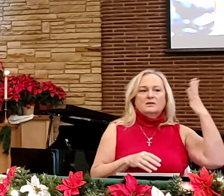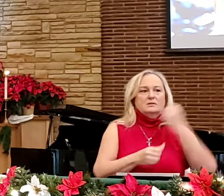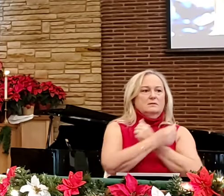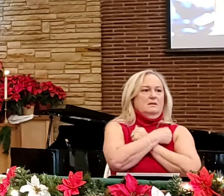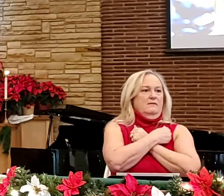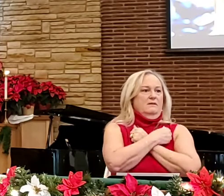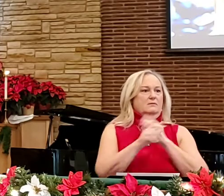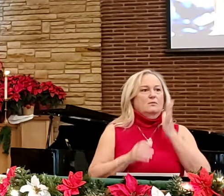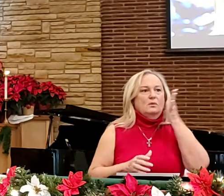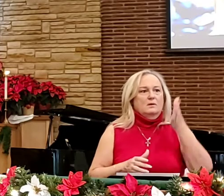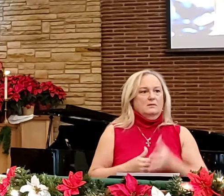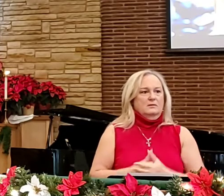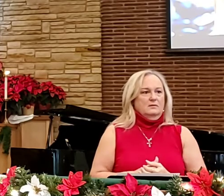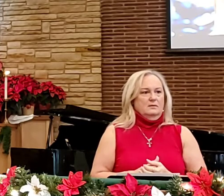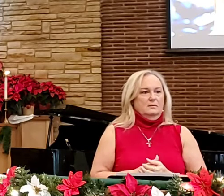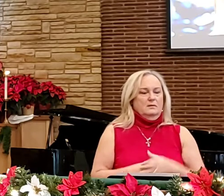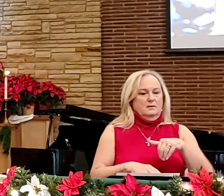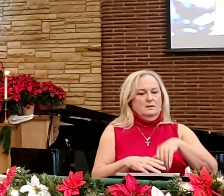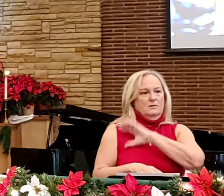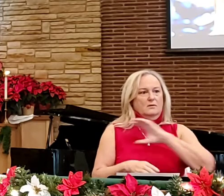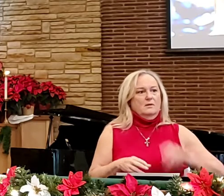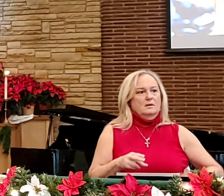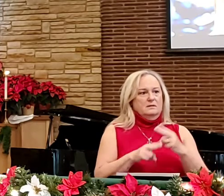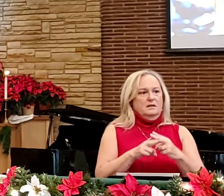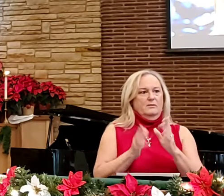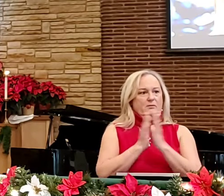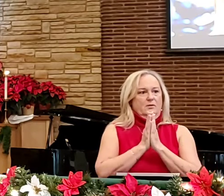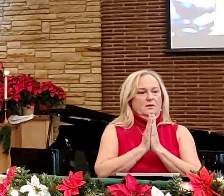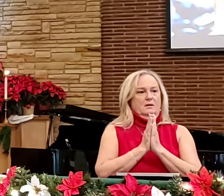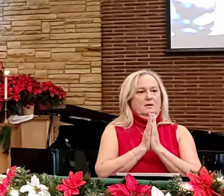will. In Christ's holy name we pray.